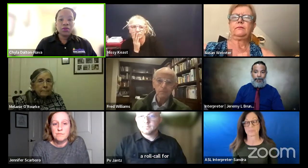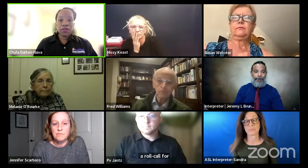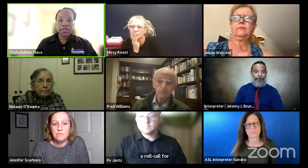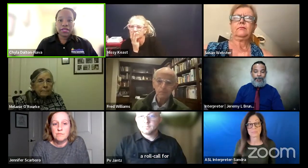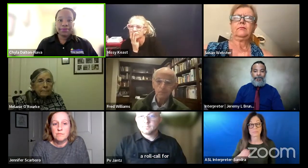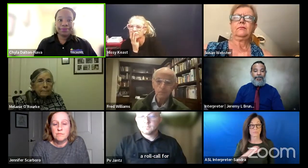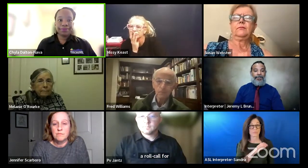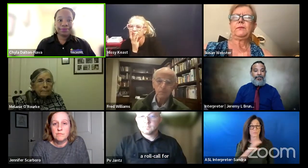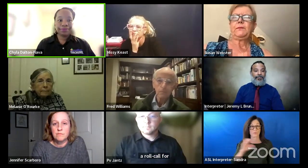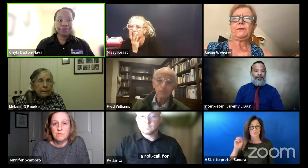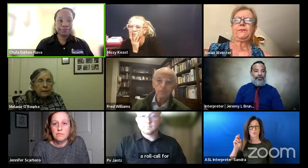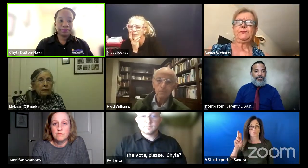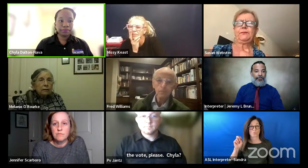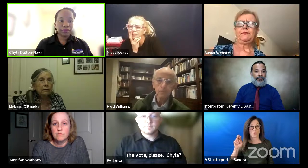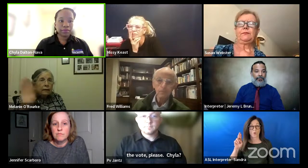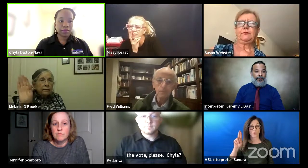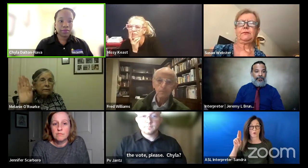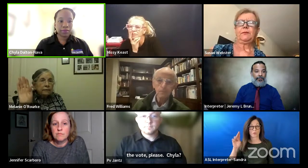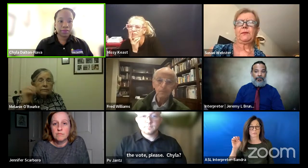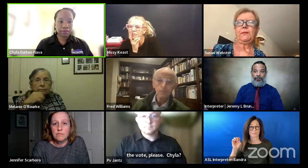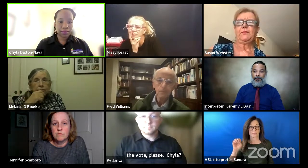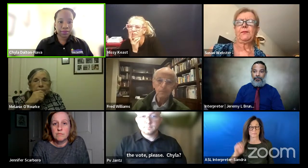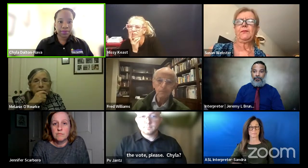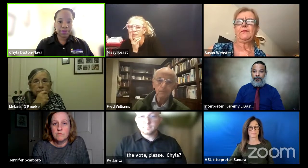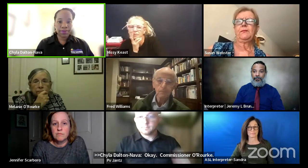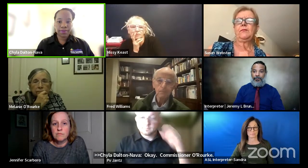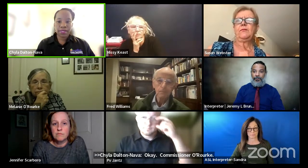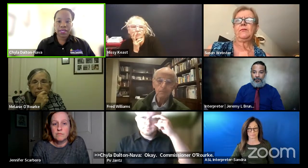Commissioner O'Rourke, Yes.